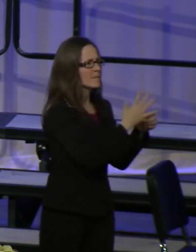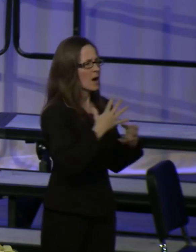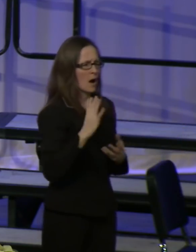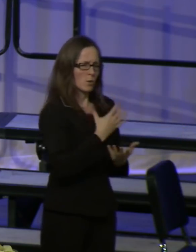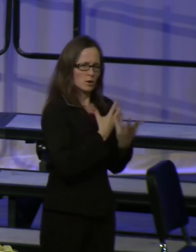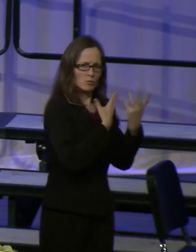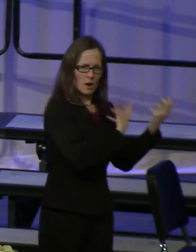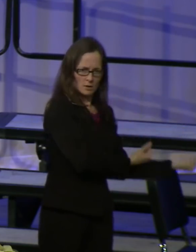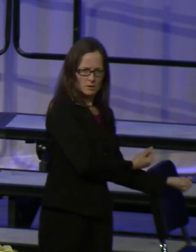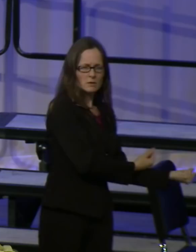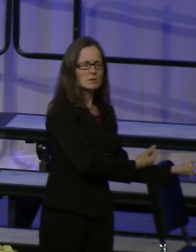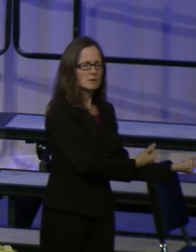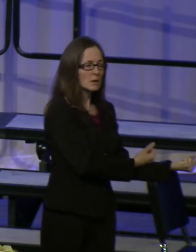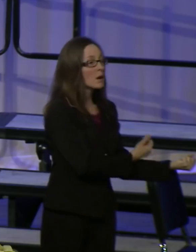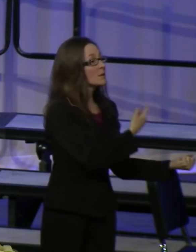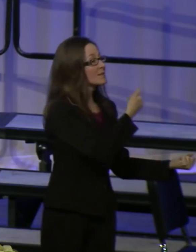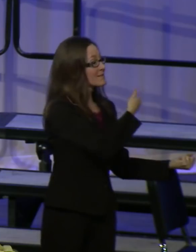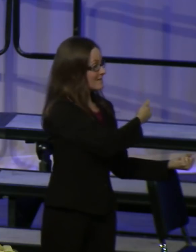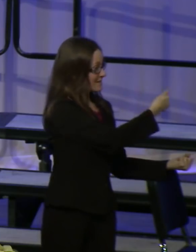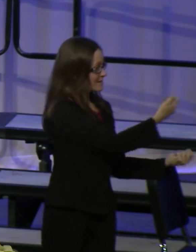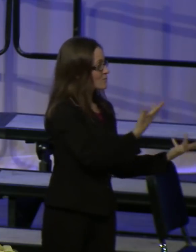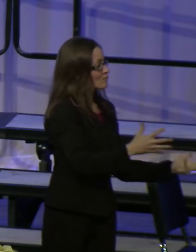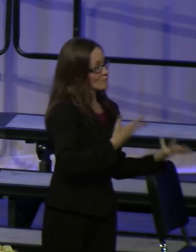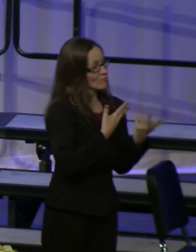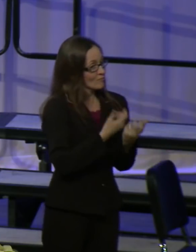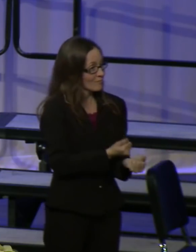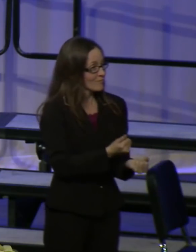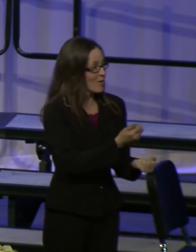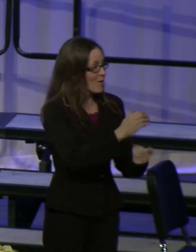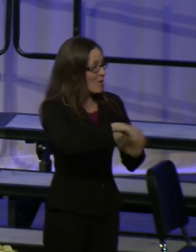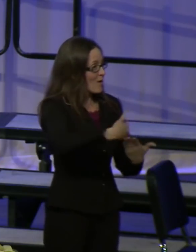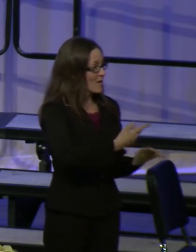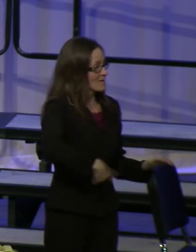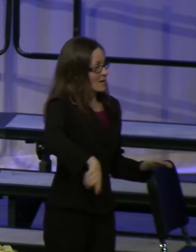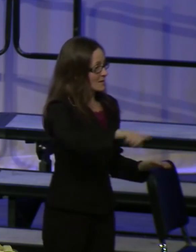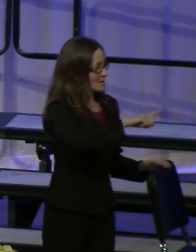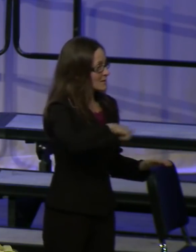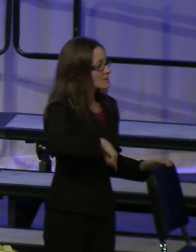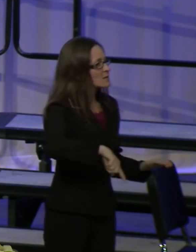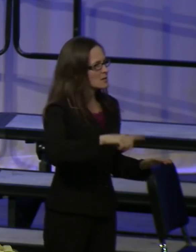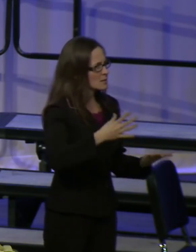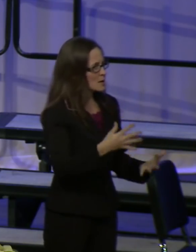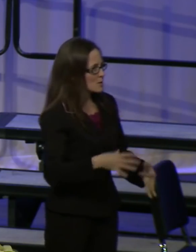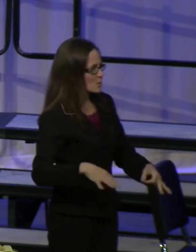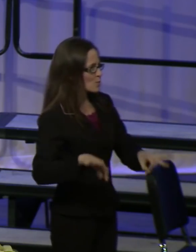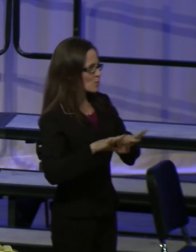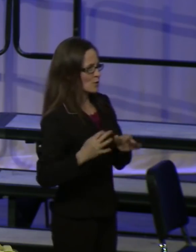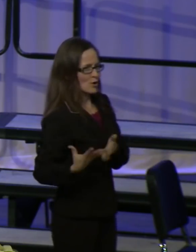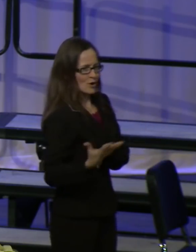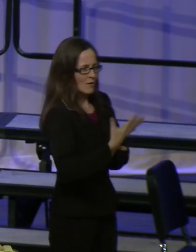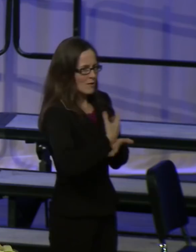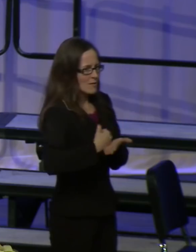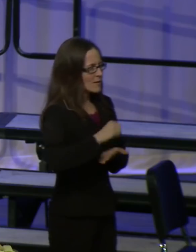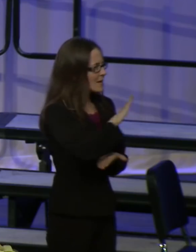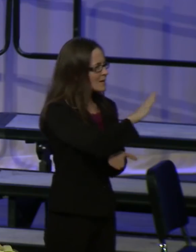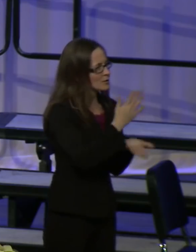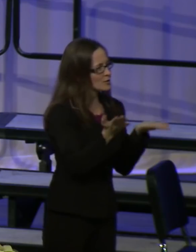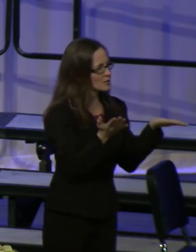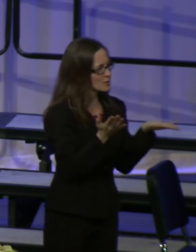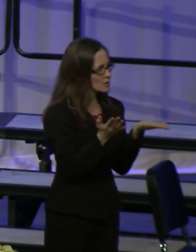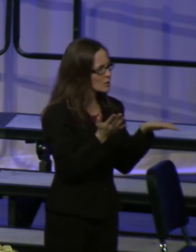they have placed their trust in all of us to be worthy of their service, to hold